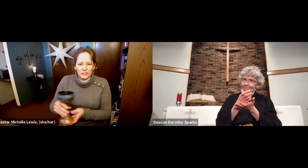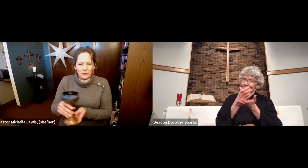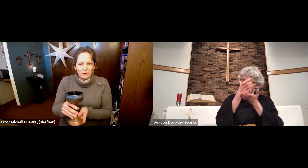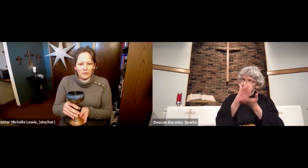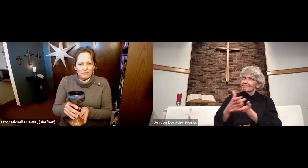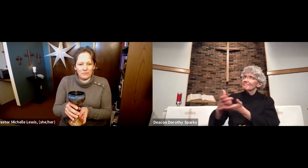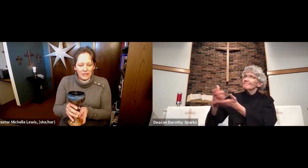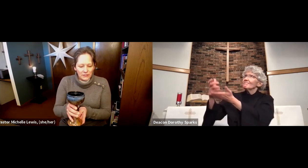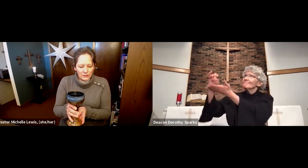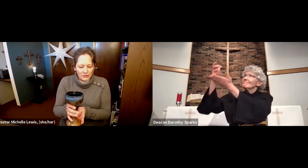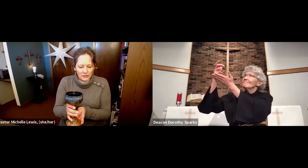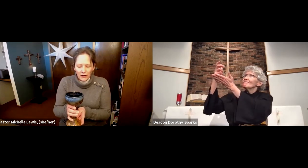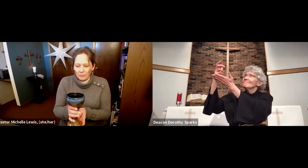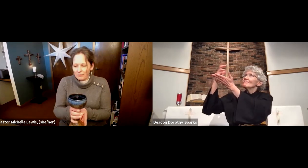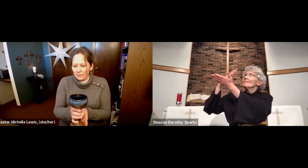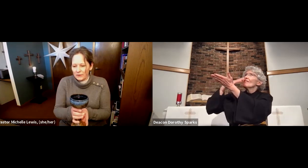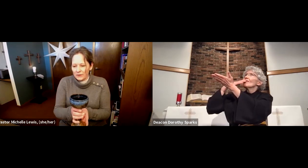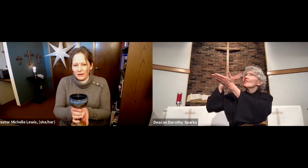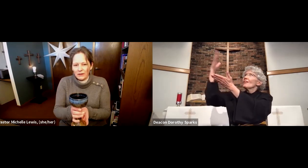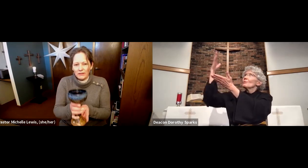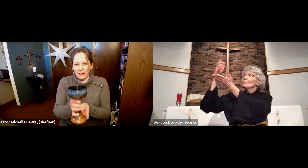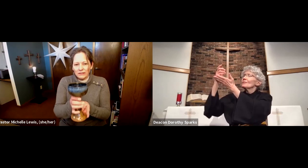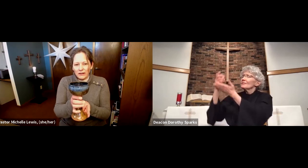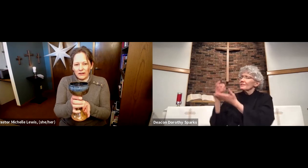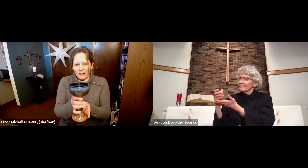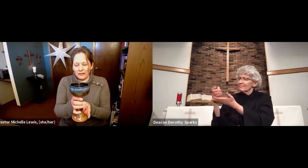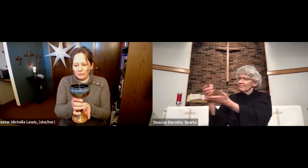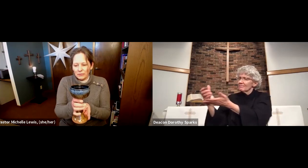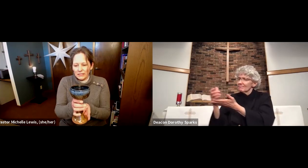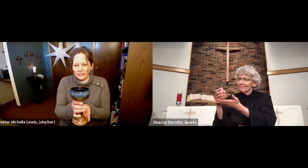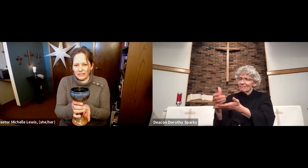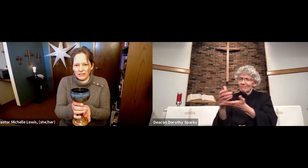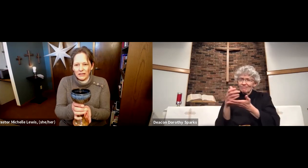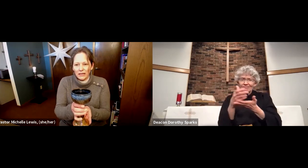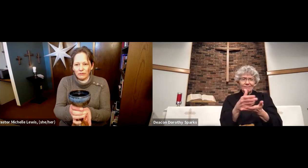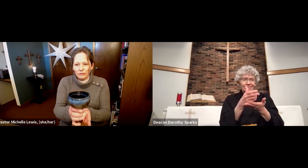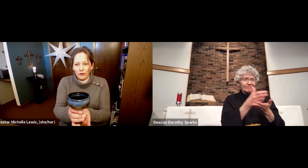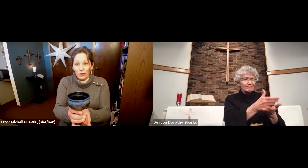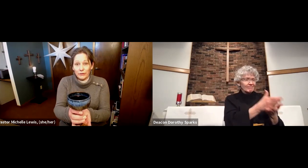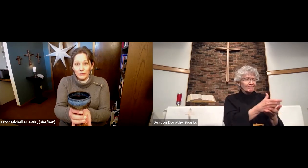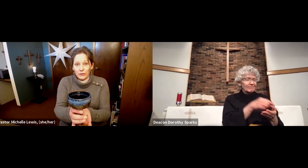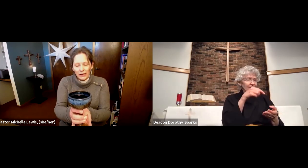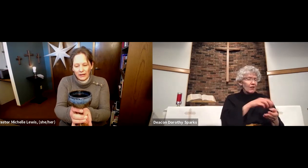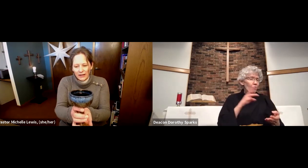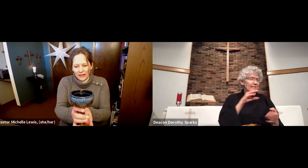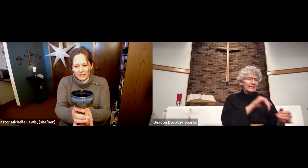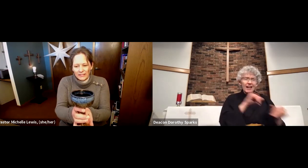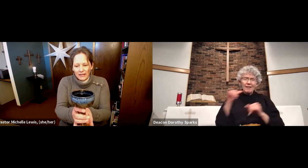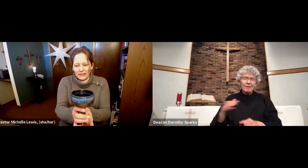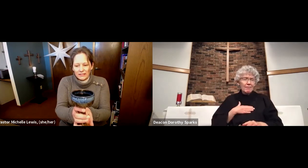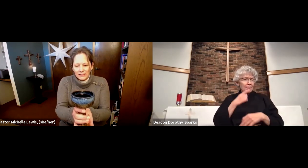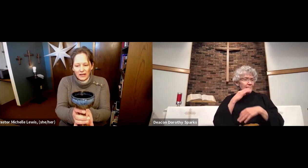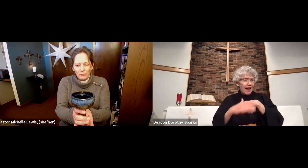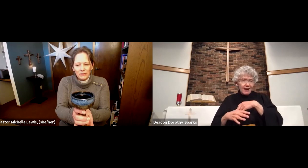Again, after supper, he took the cup, thanked God, and gave it for all to drink, saying,